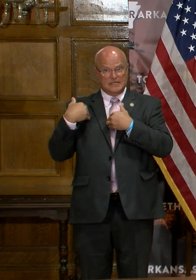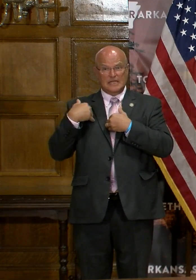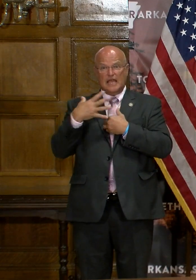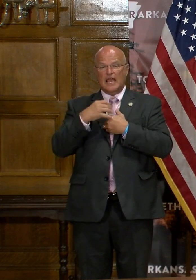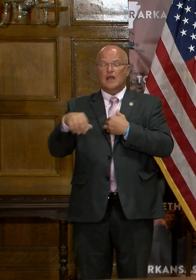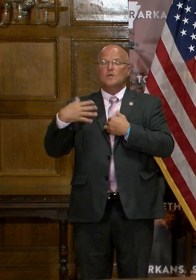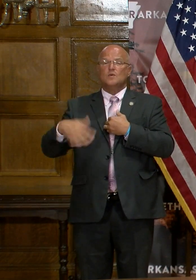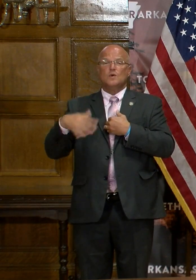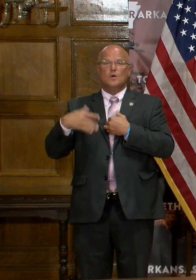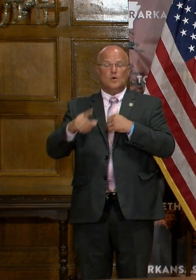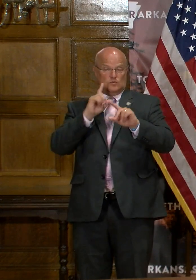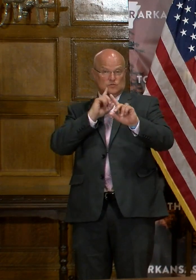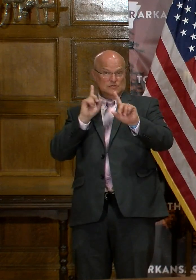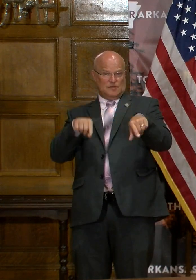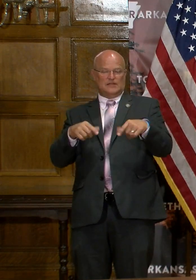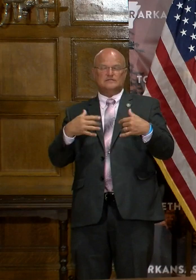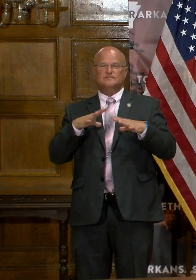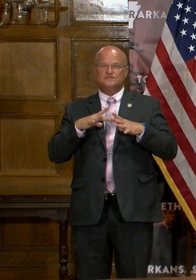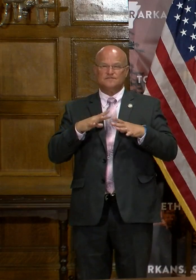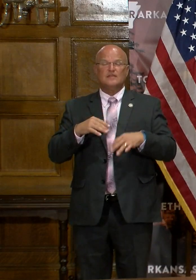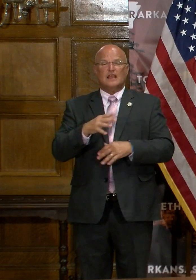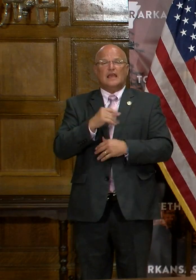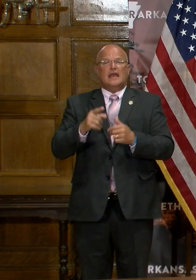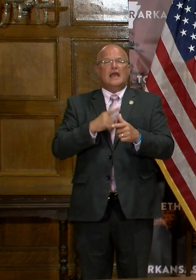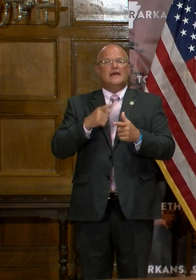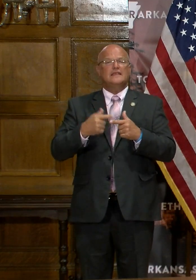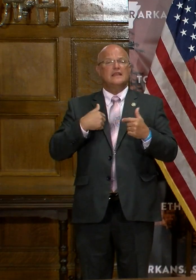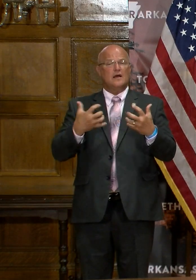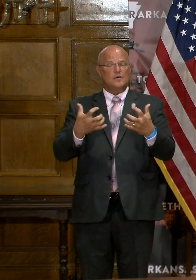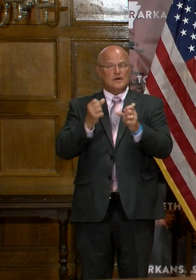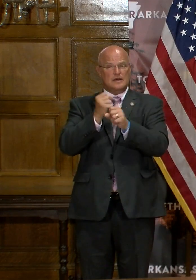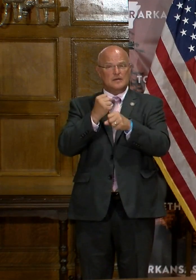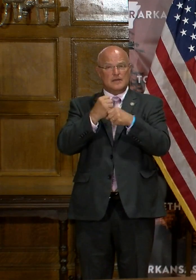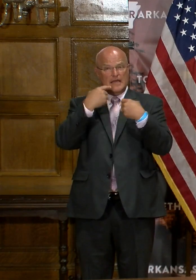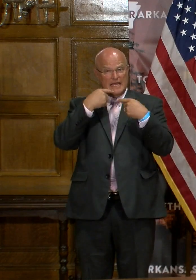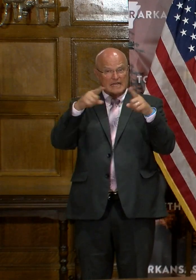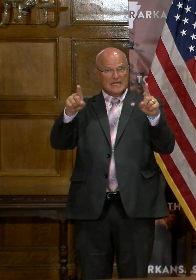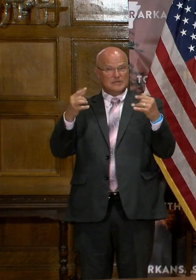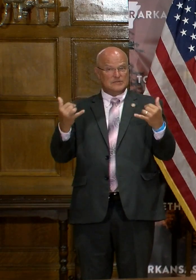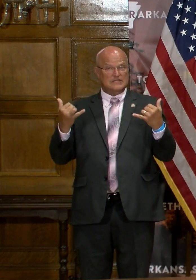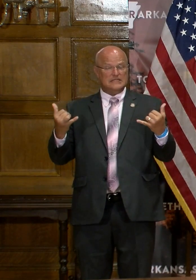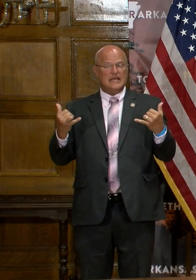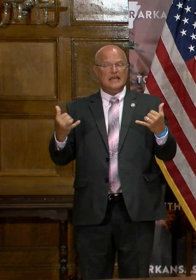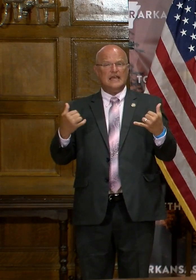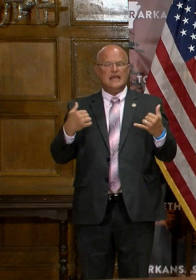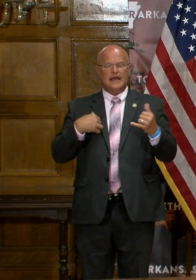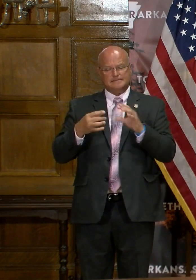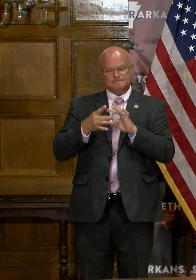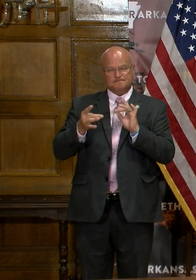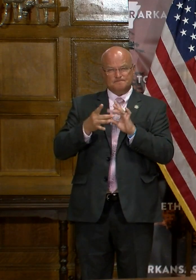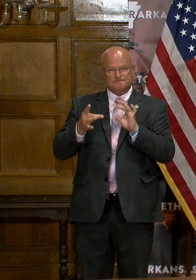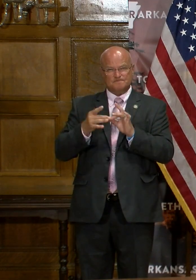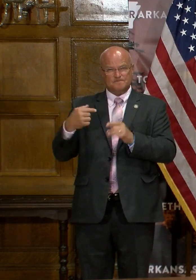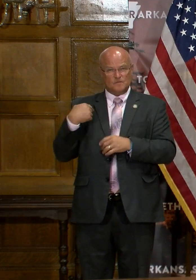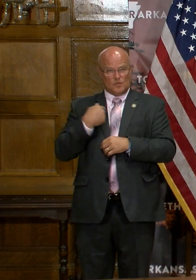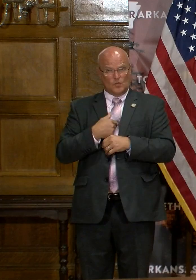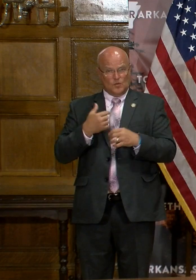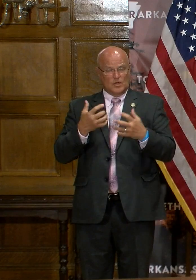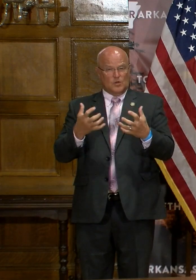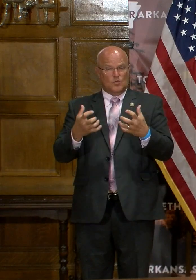and they've been very, very responsive. And then I would like to make an announcement today. I mentioned before that we wanted